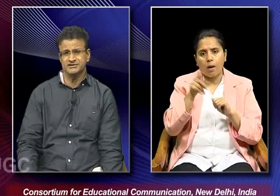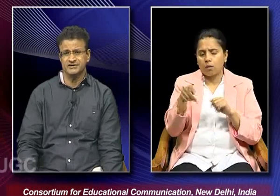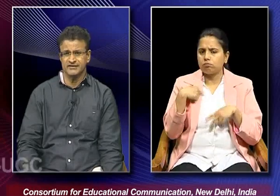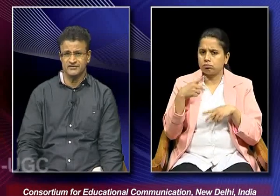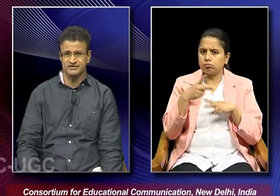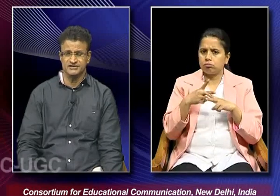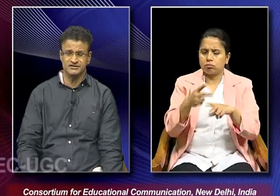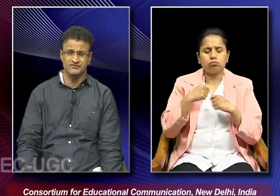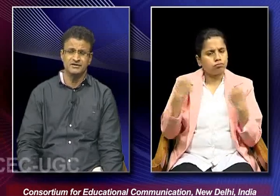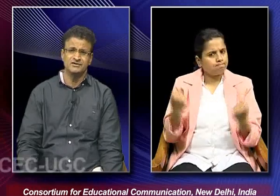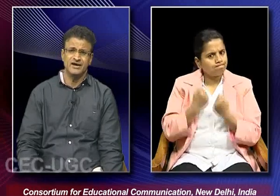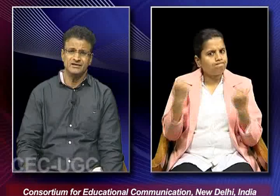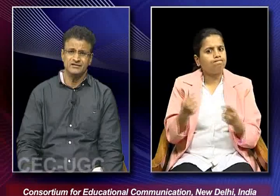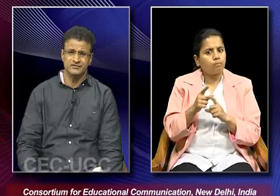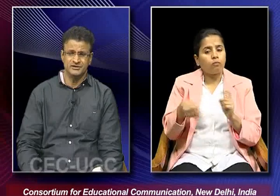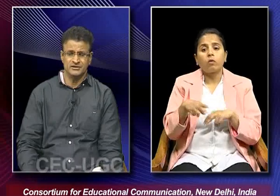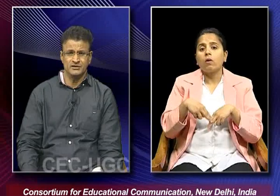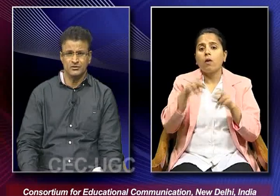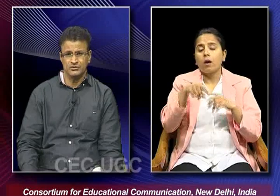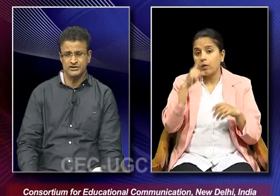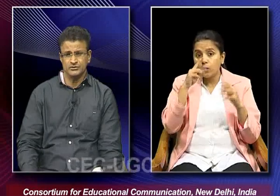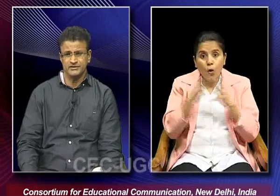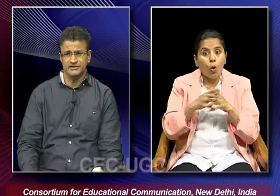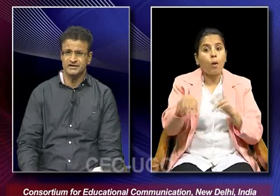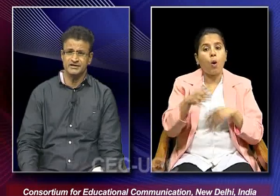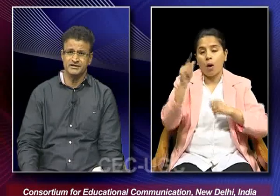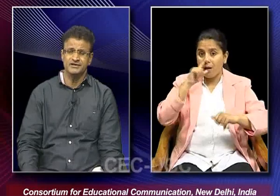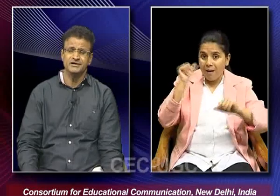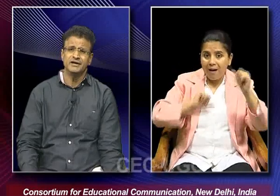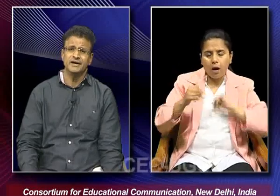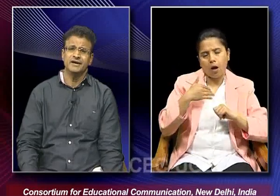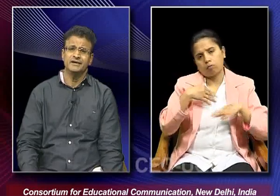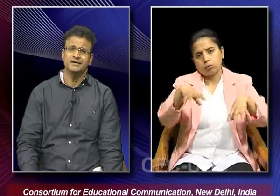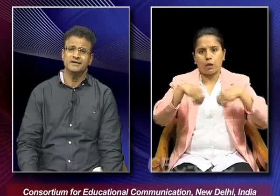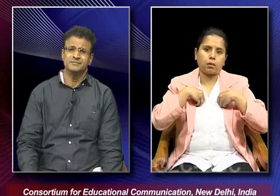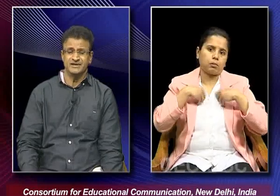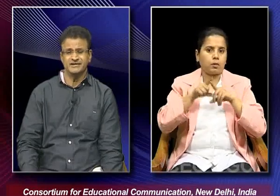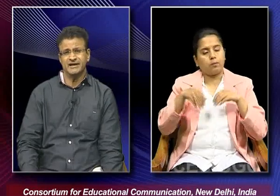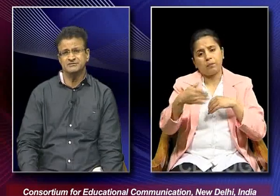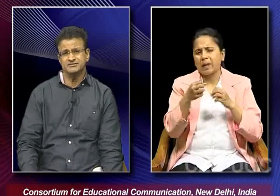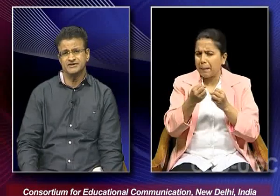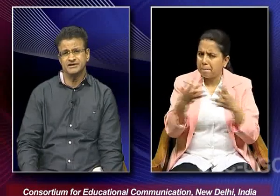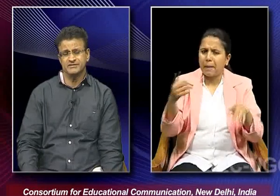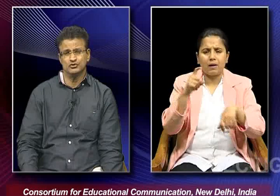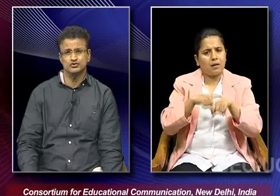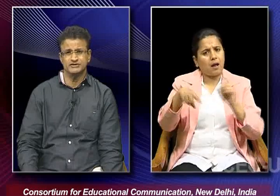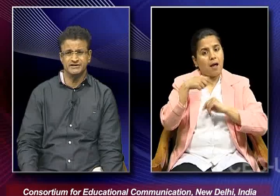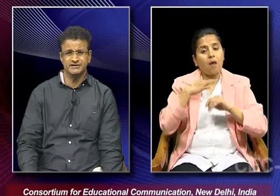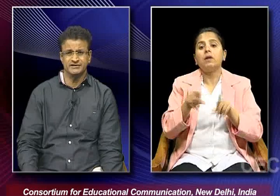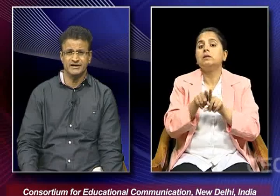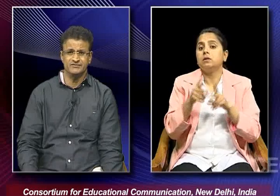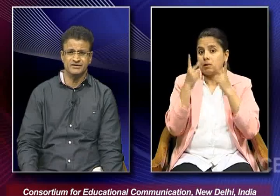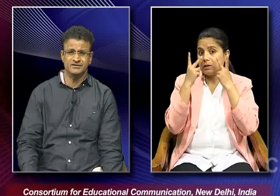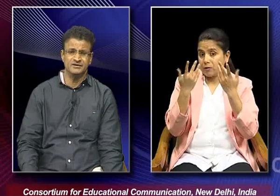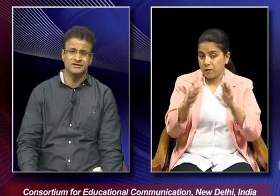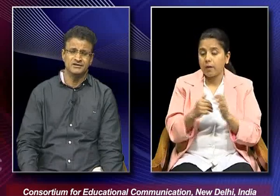in their efforts, then finally women or the heroine they agree. And many times we have also seen